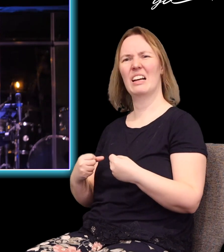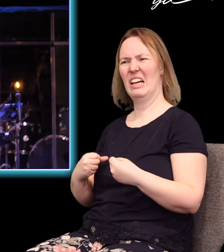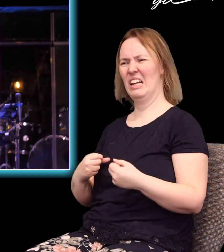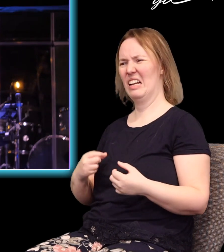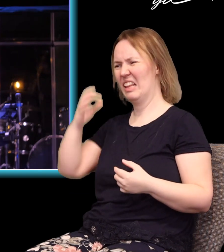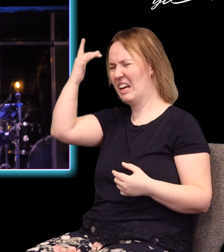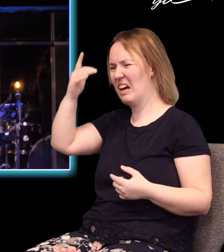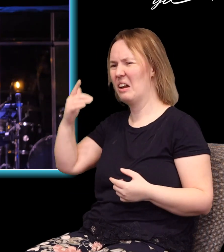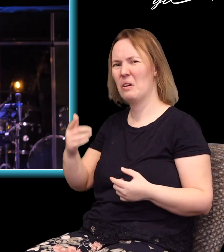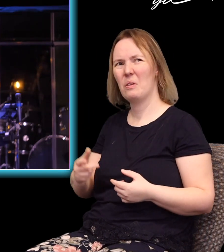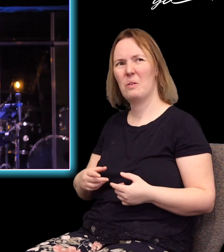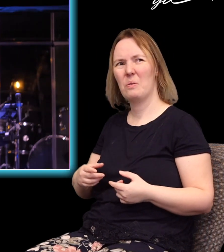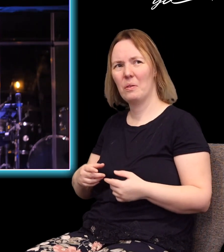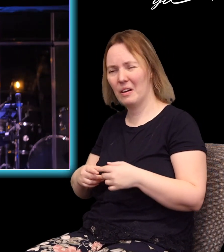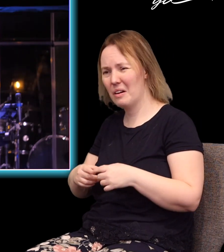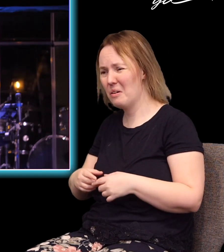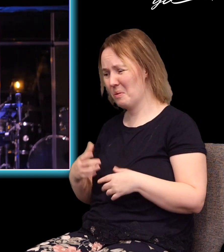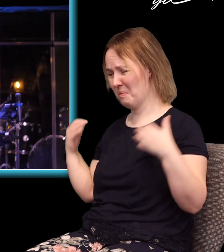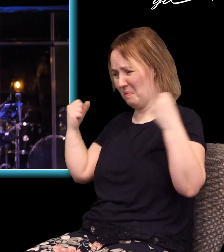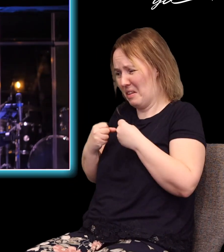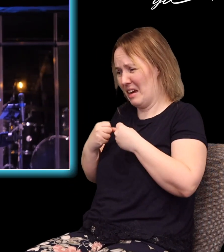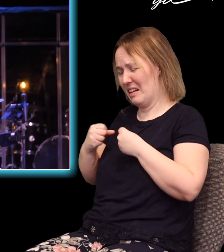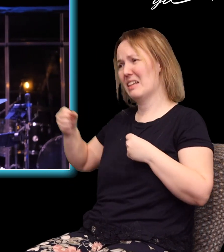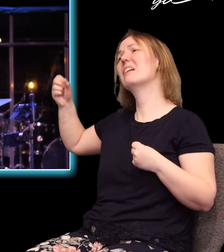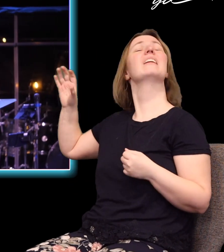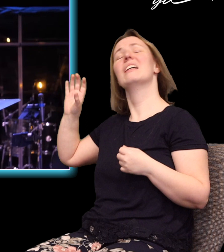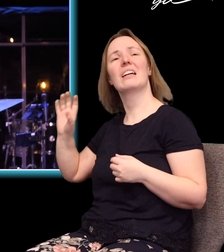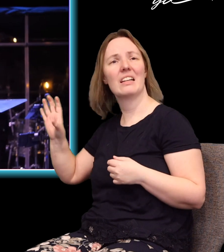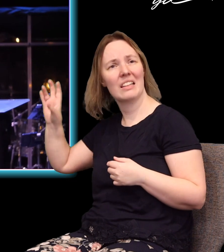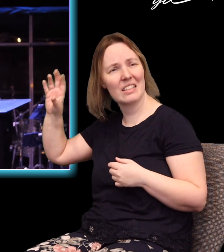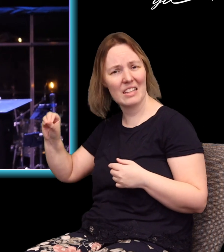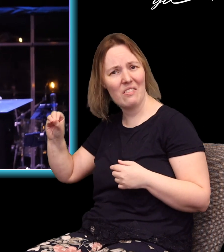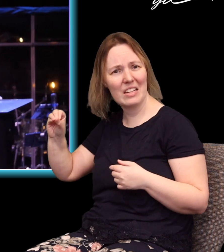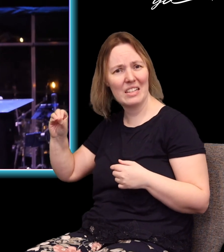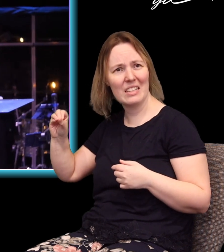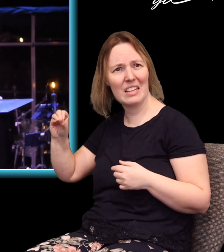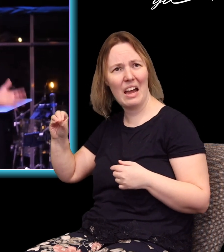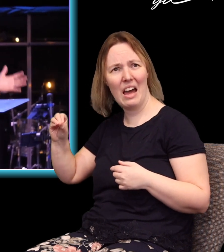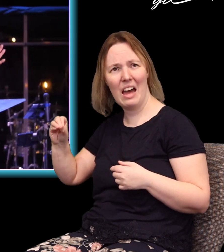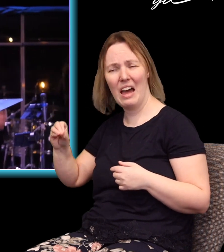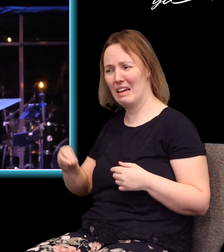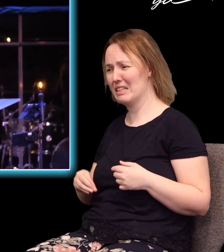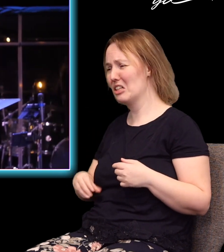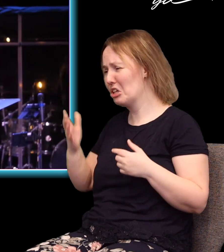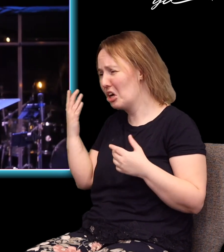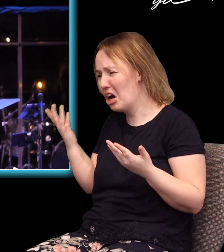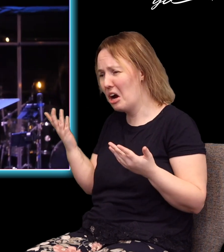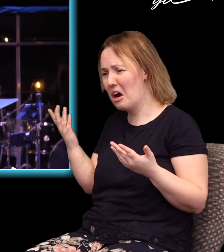in the 70s, and we burned it and vowed we'd never wear that again. It looked so stupid back then, and it looks stupid